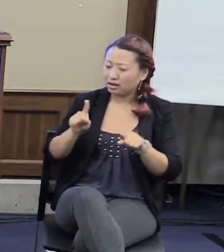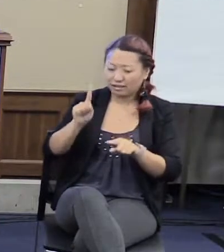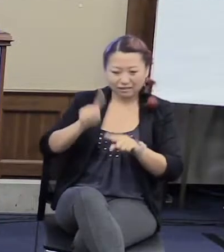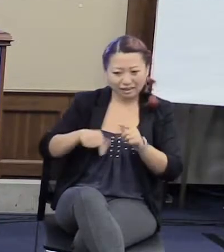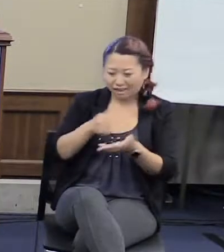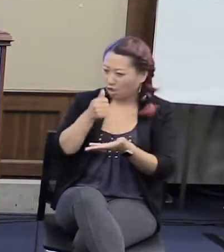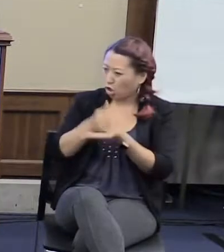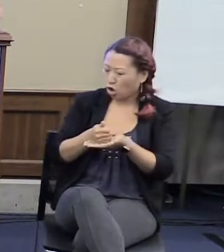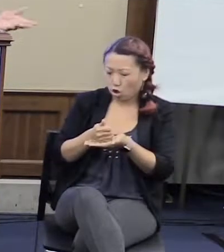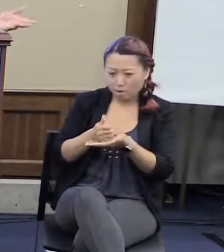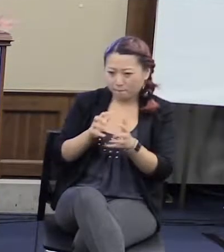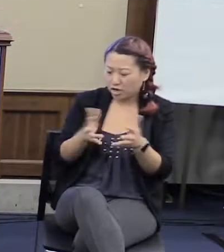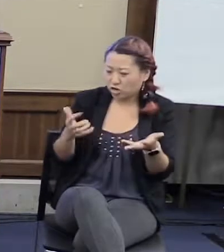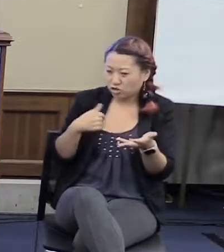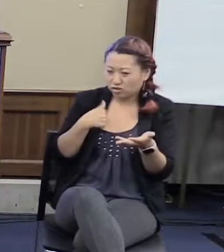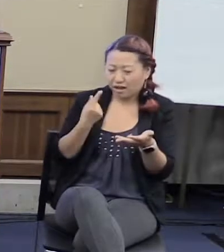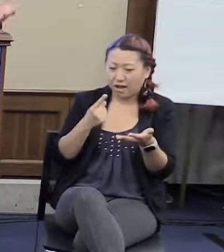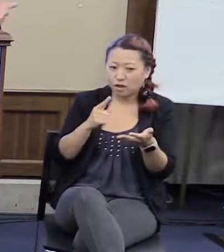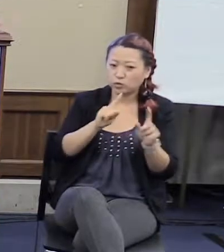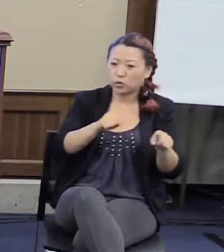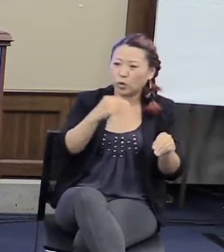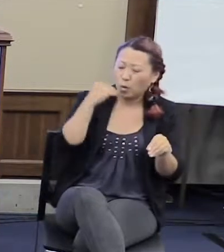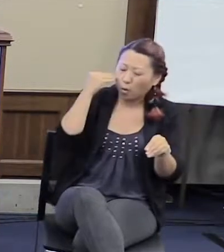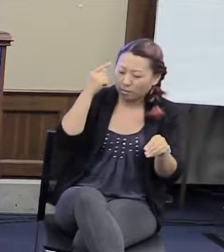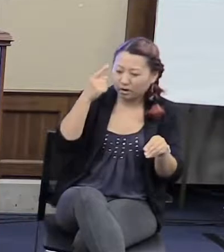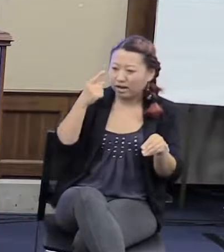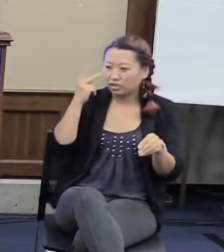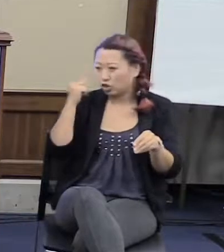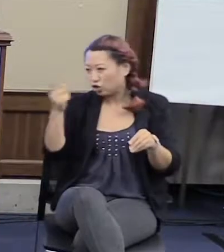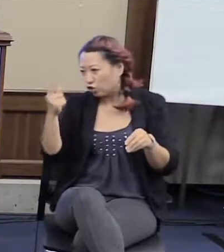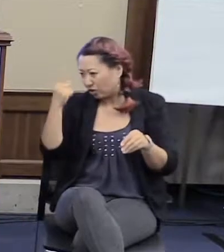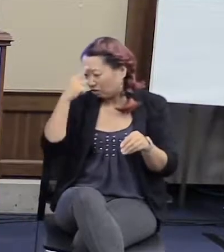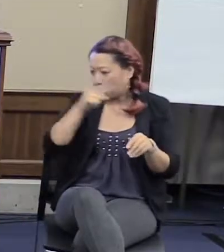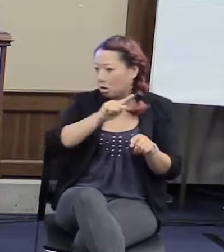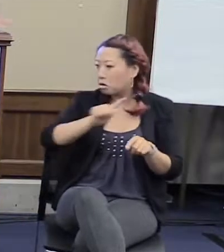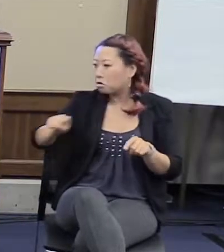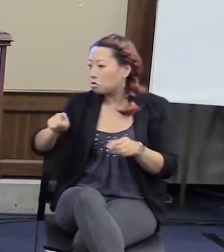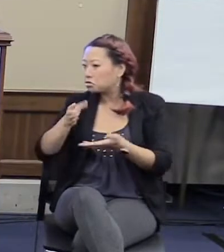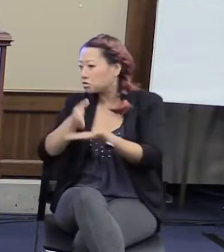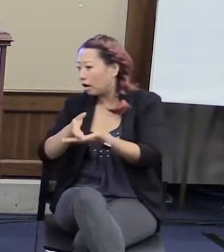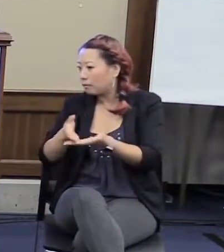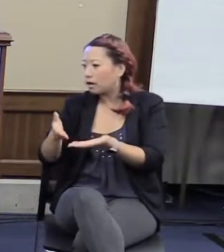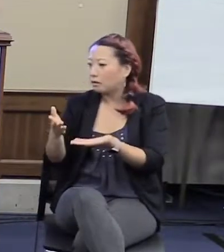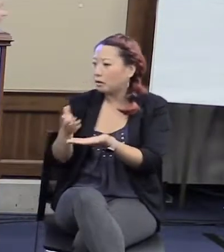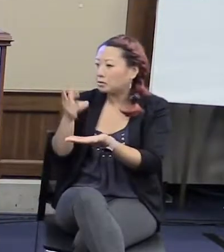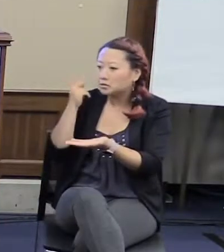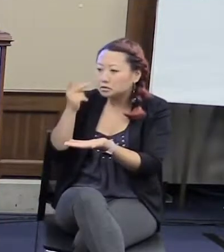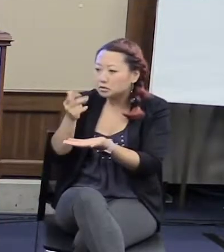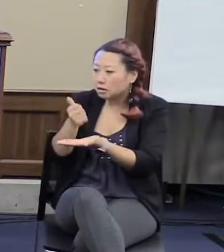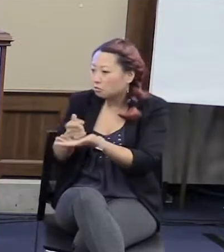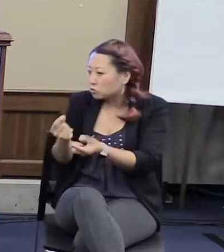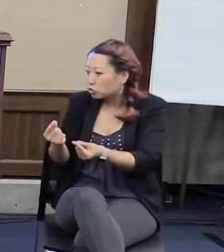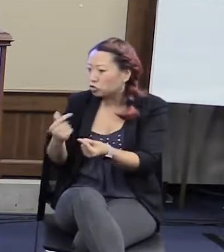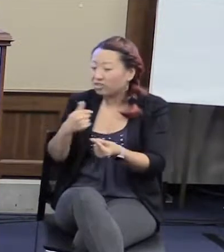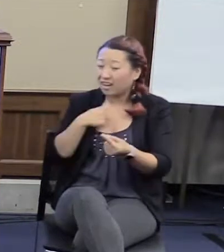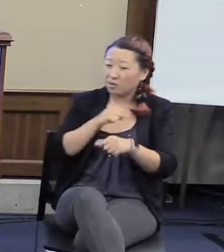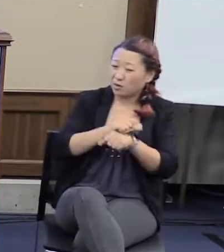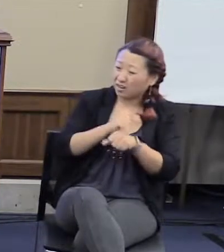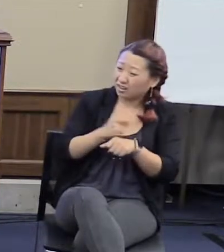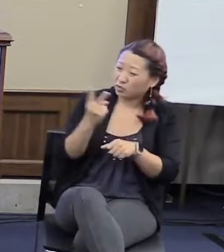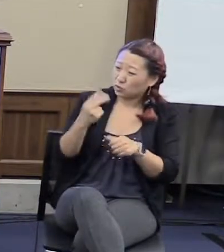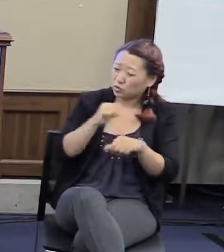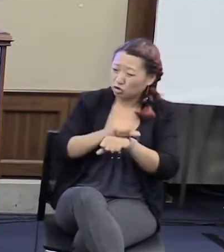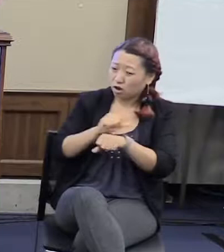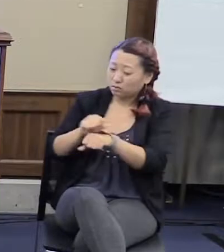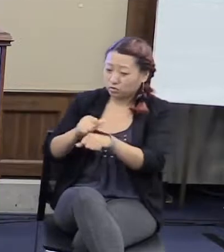much. But I was on my way home, and I saw your house. I thought I'd come by and see what I could do to help. I said, well, he said, but I work. I carry 2 jobs, and so I said, well, what